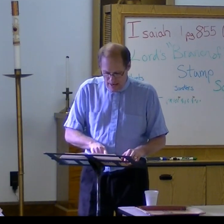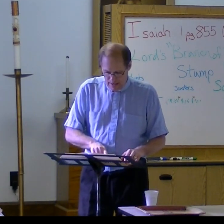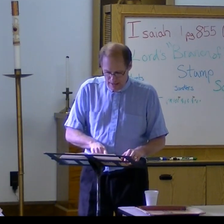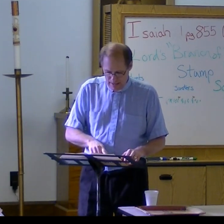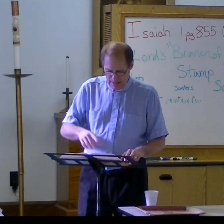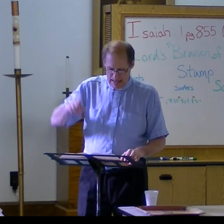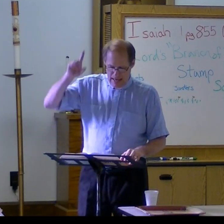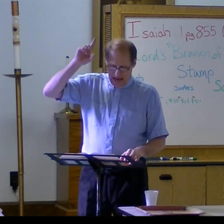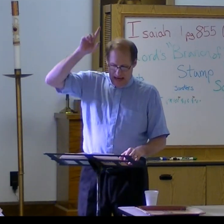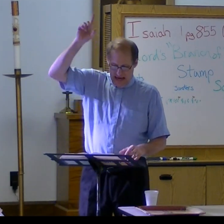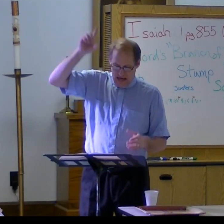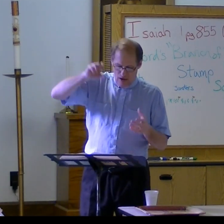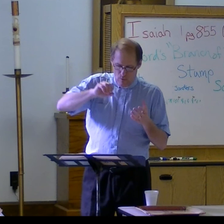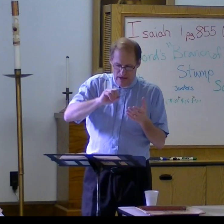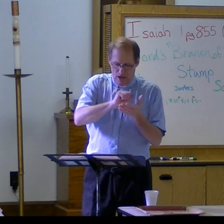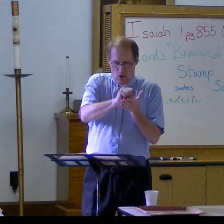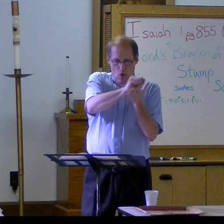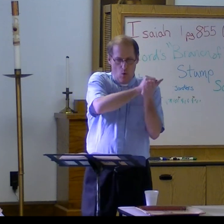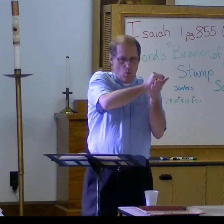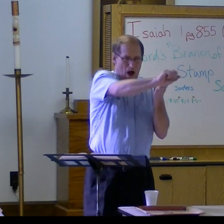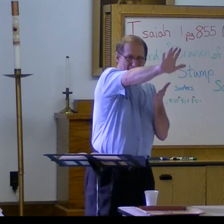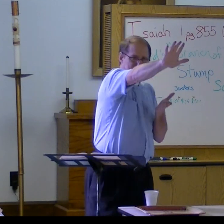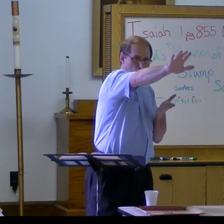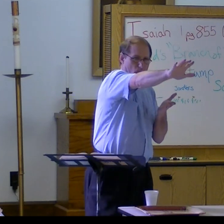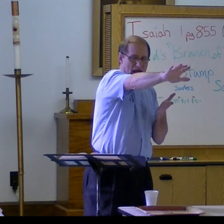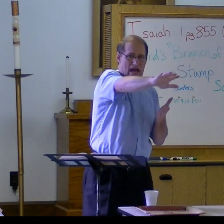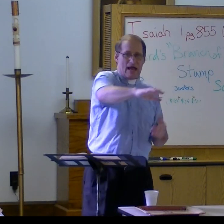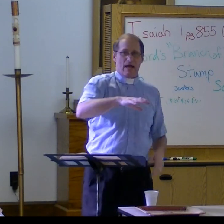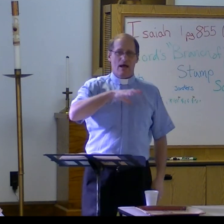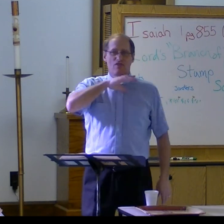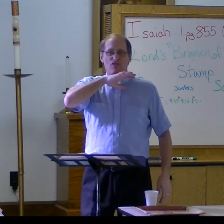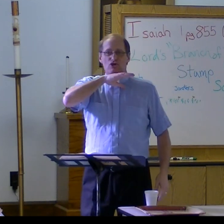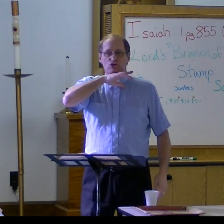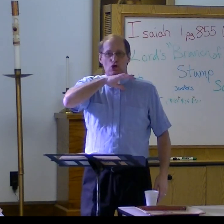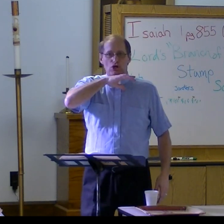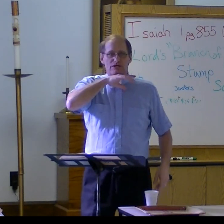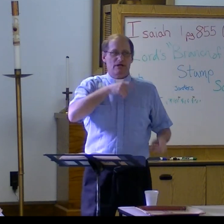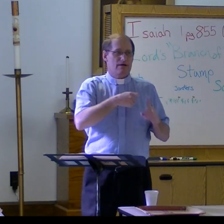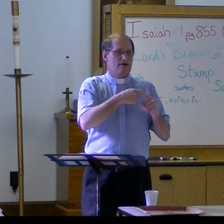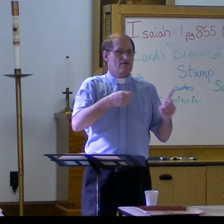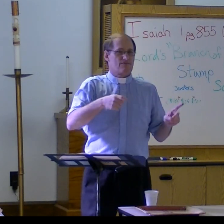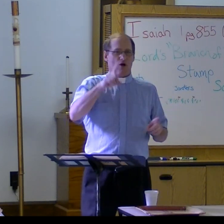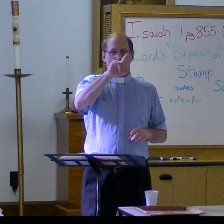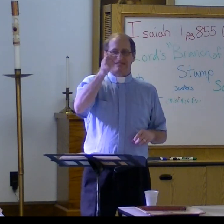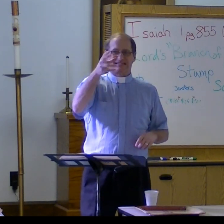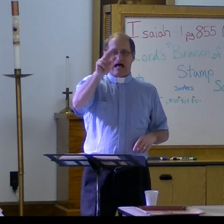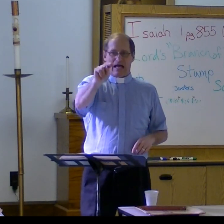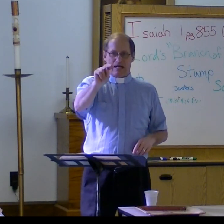Okay. He will wash away the dirt from Zion.